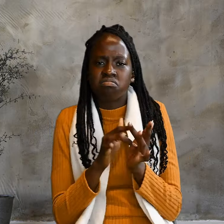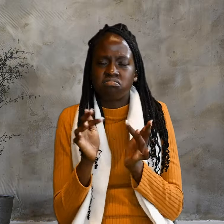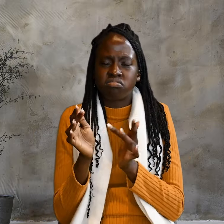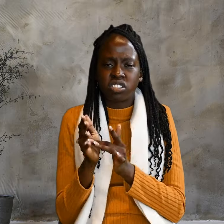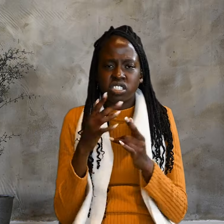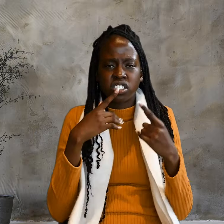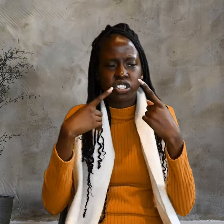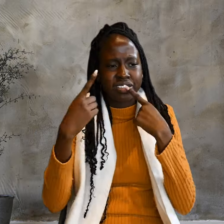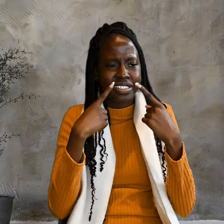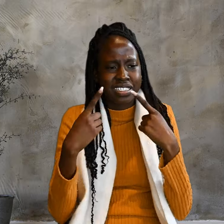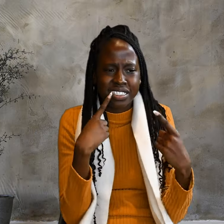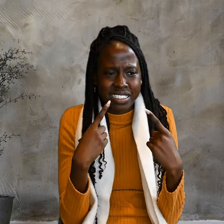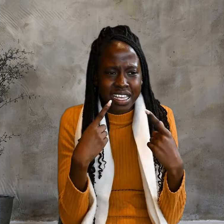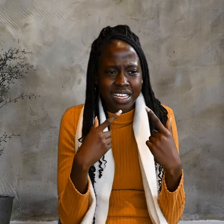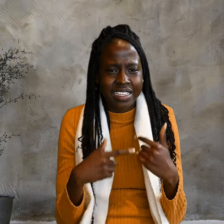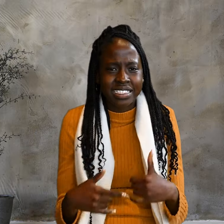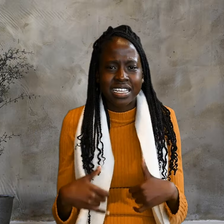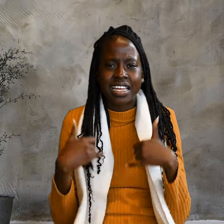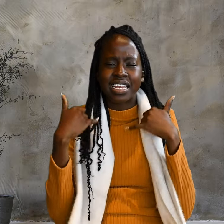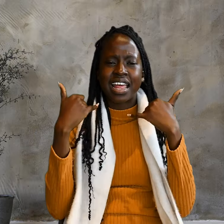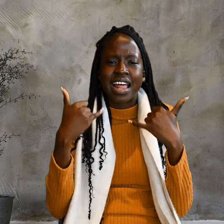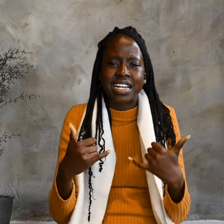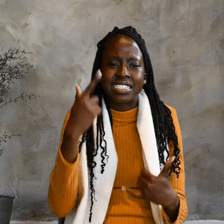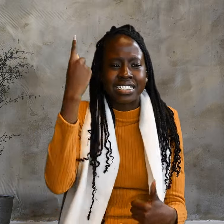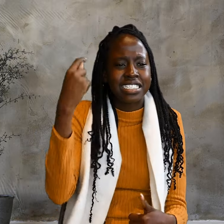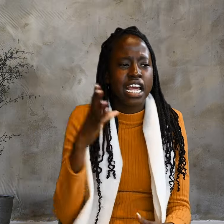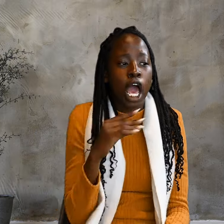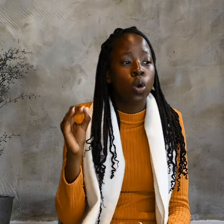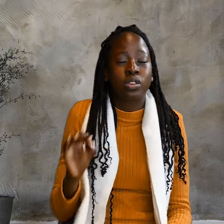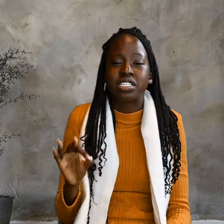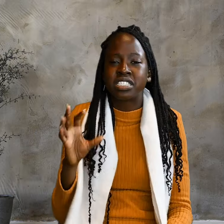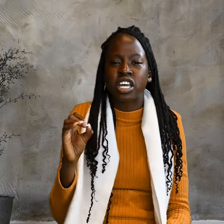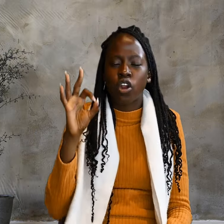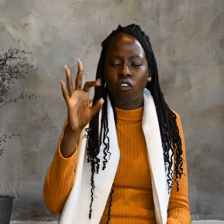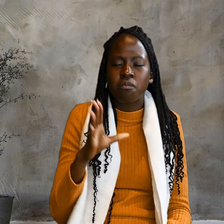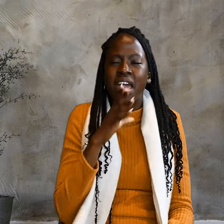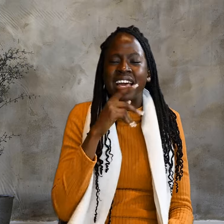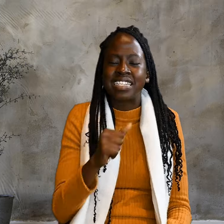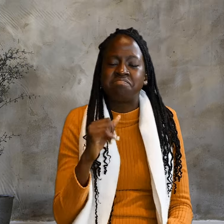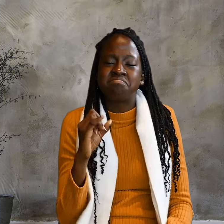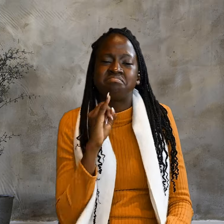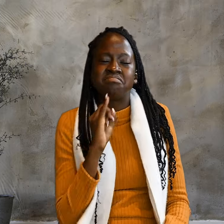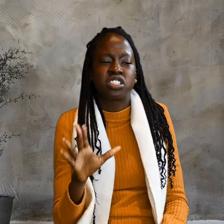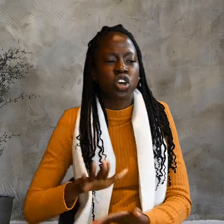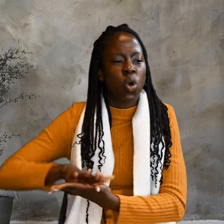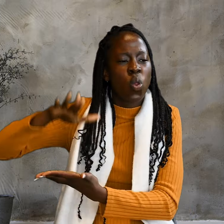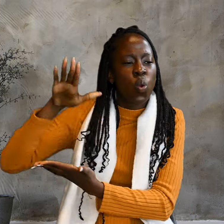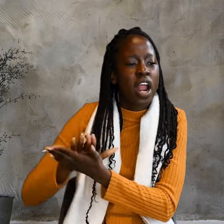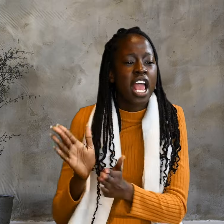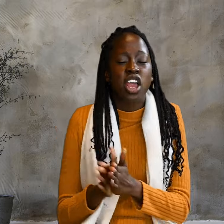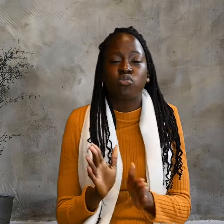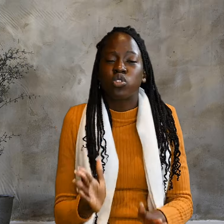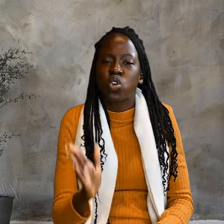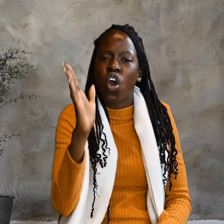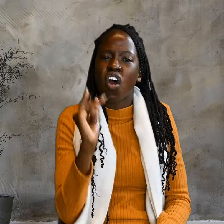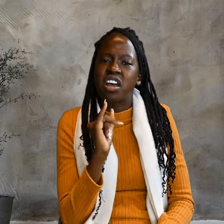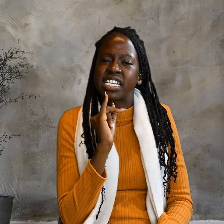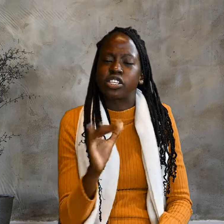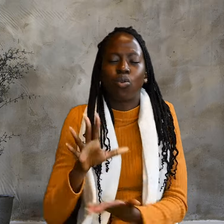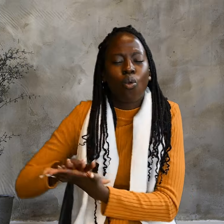When he was gone, Jesus said, "Now the Son of Man is glorified, and God is